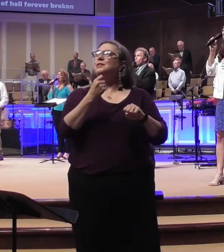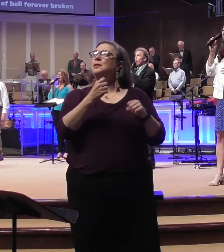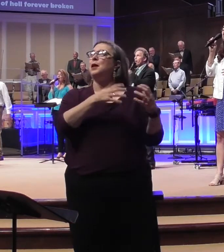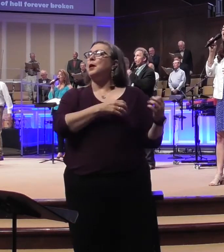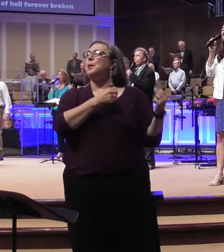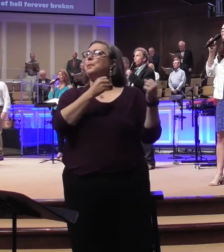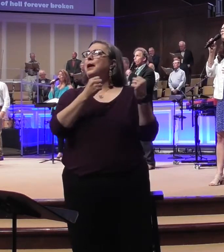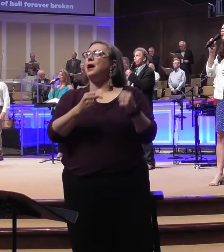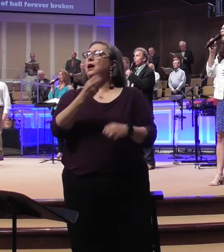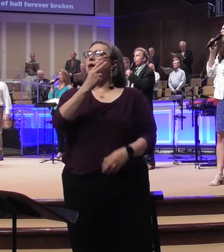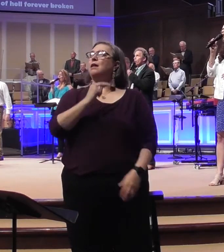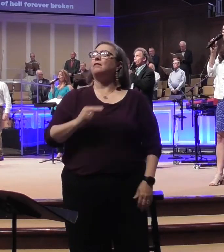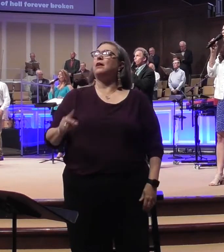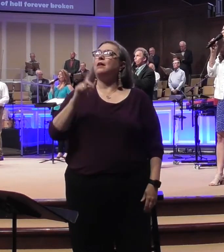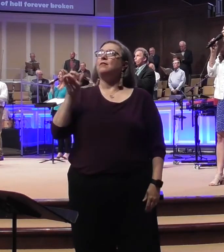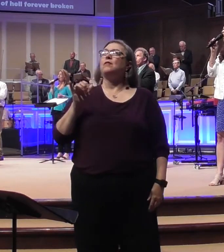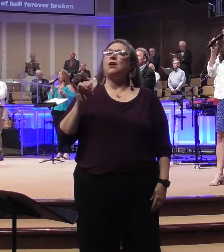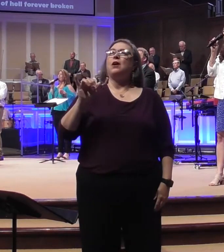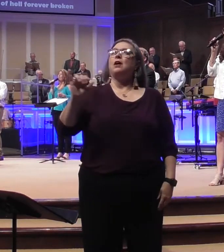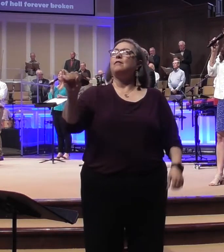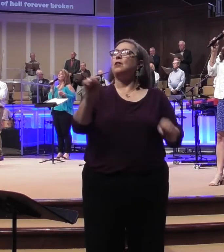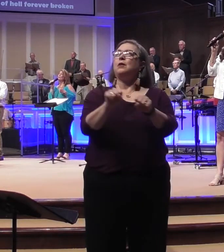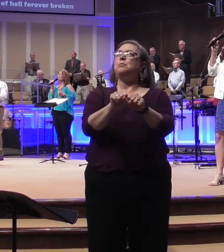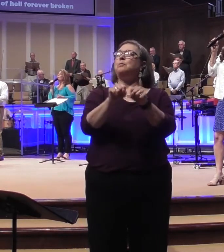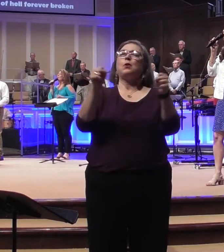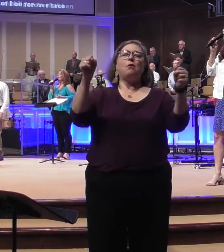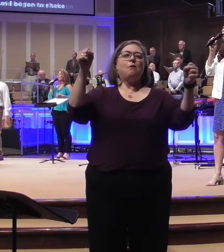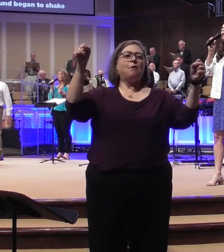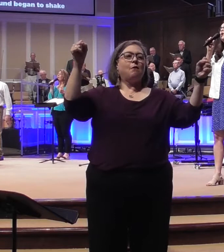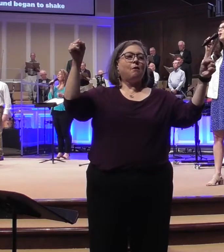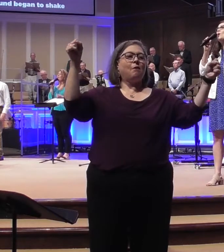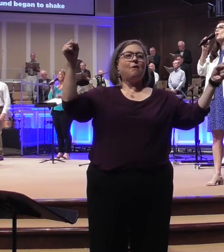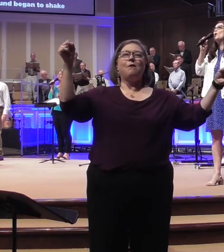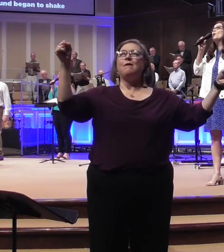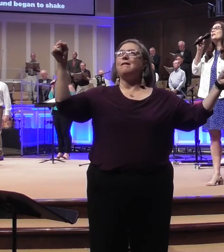The power of hell forever